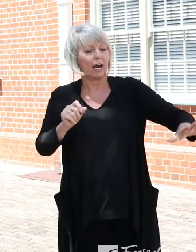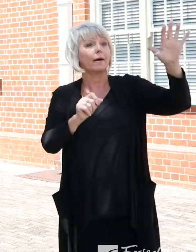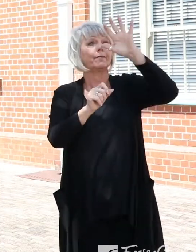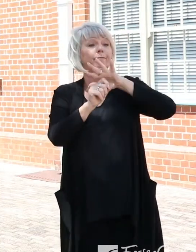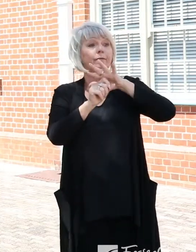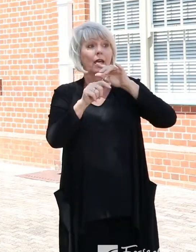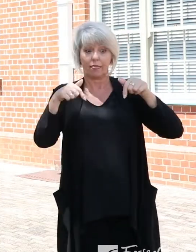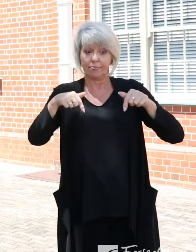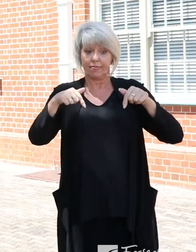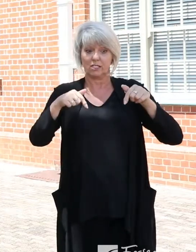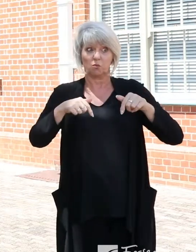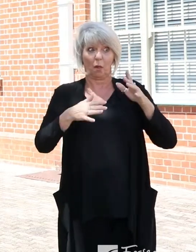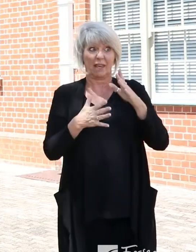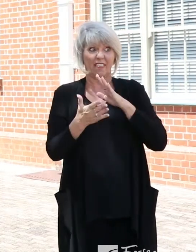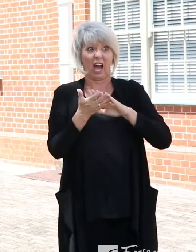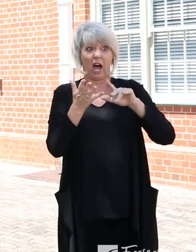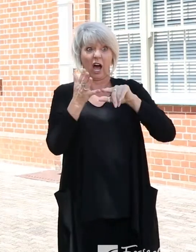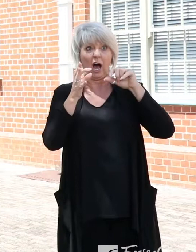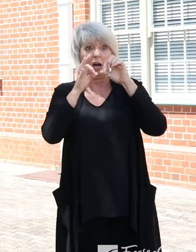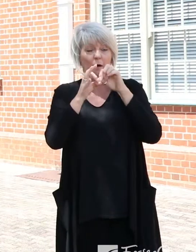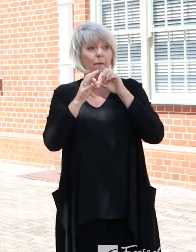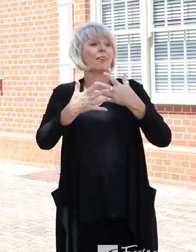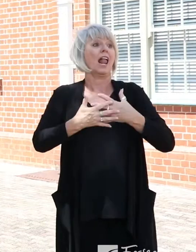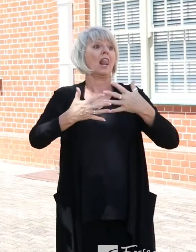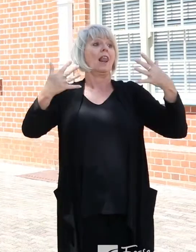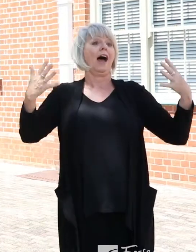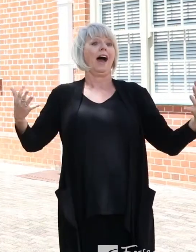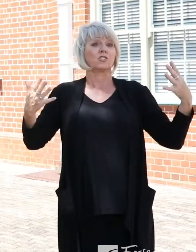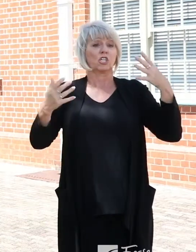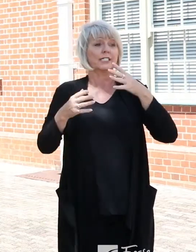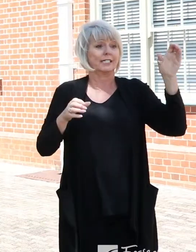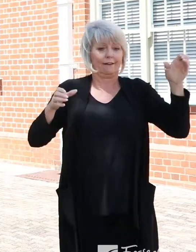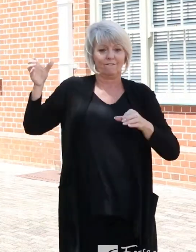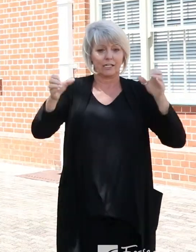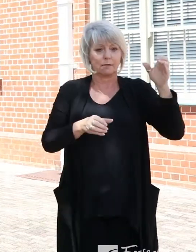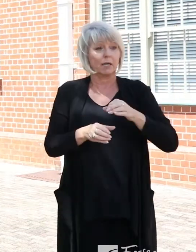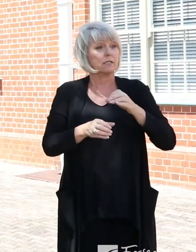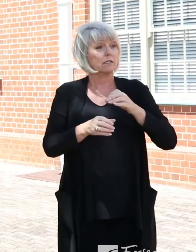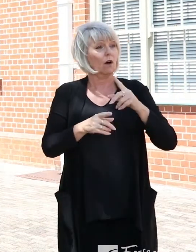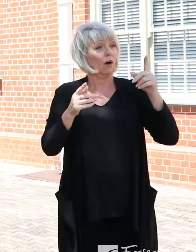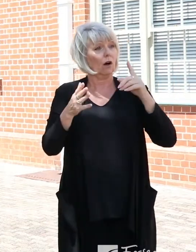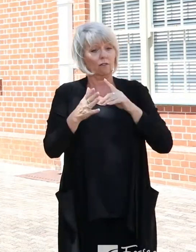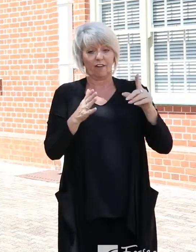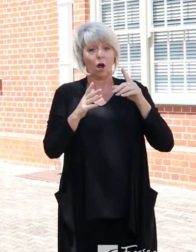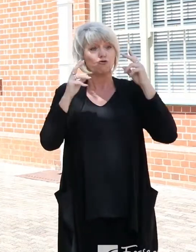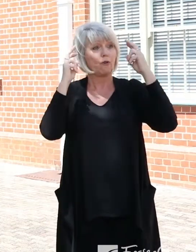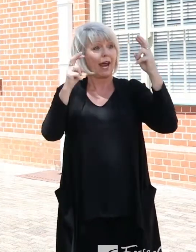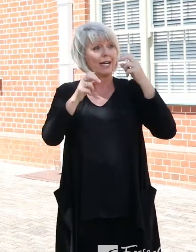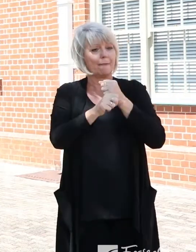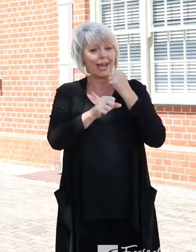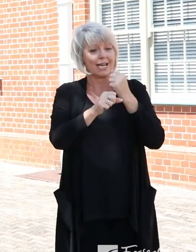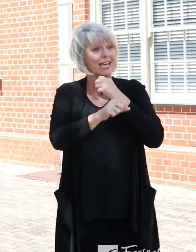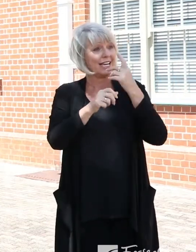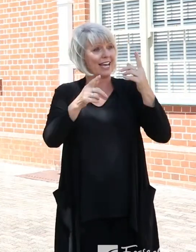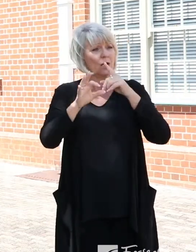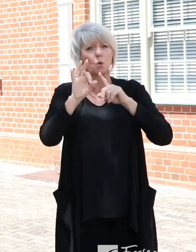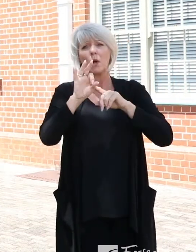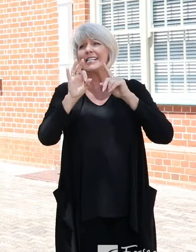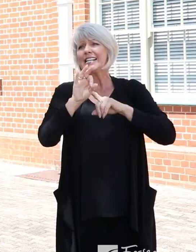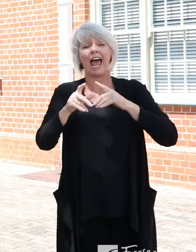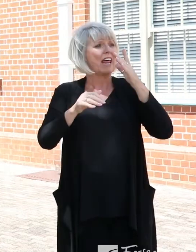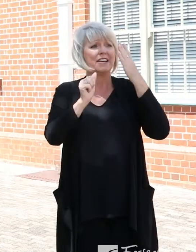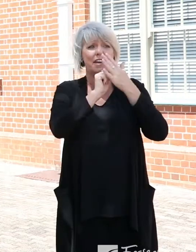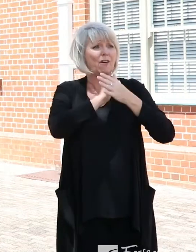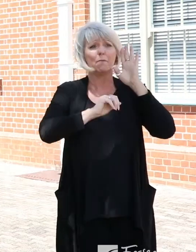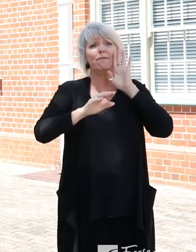it be the hub, this is going to be the largest investment in train manufacturing that Queensland has ever seen.